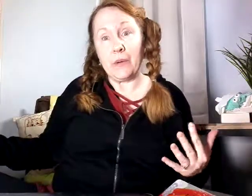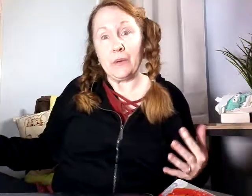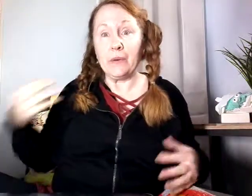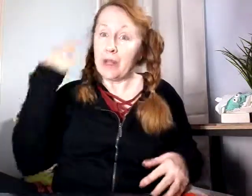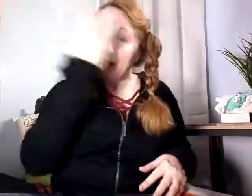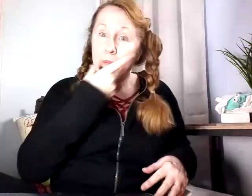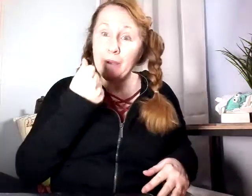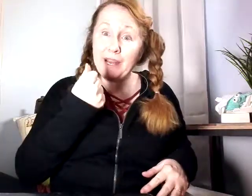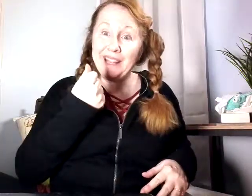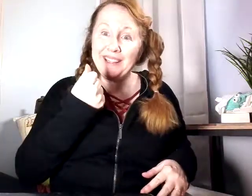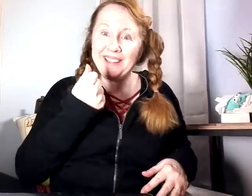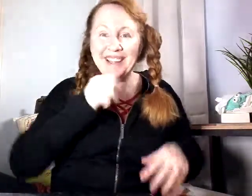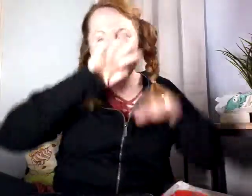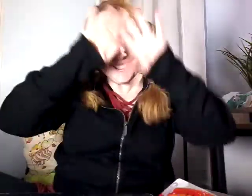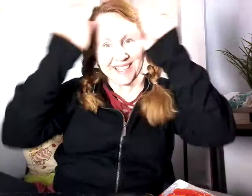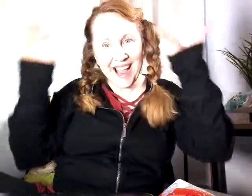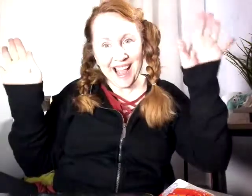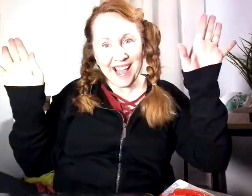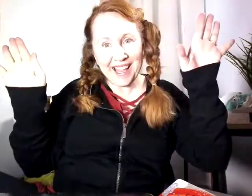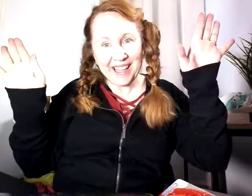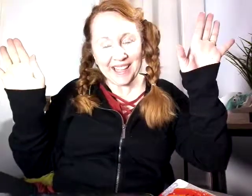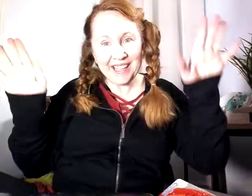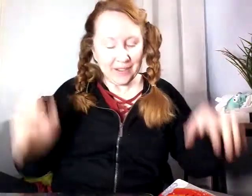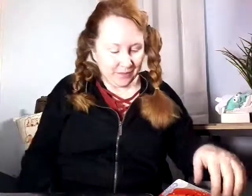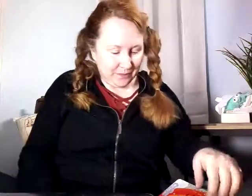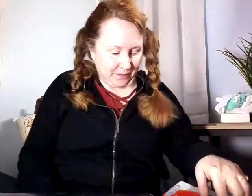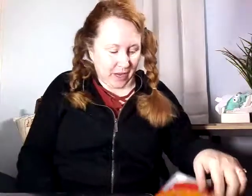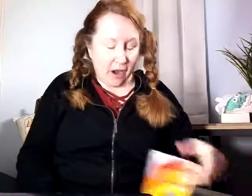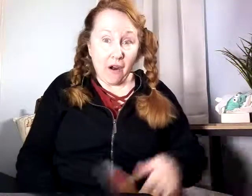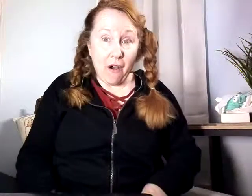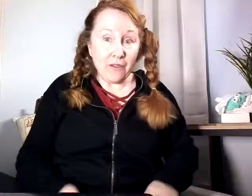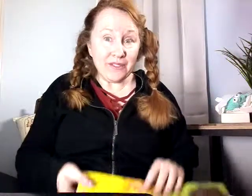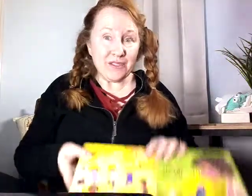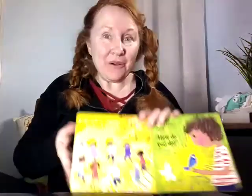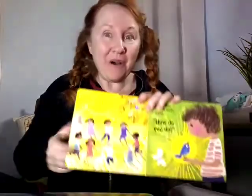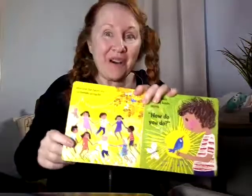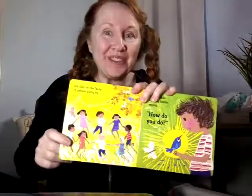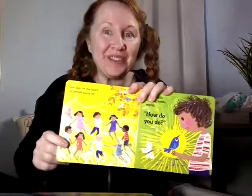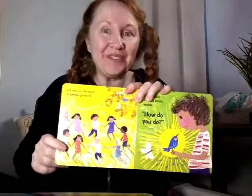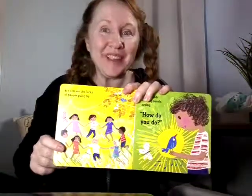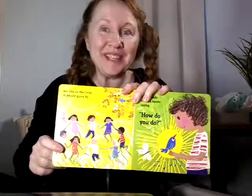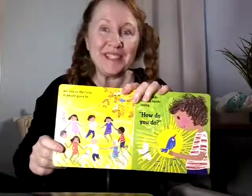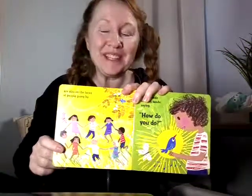so pretty in the sky, are also on the faces